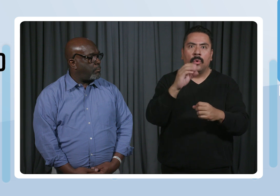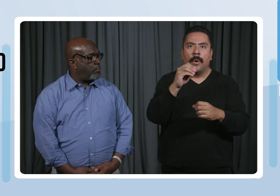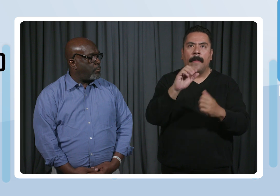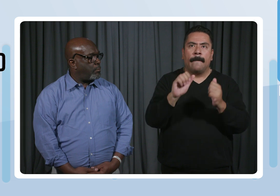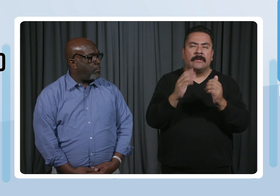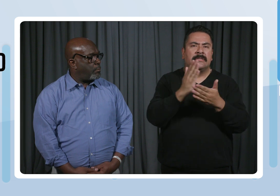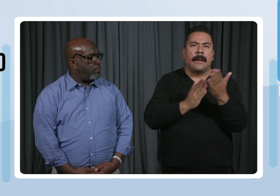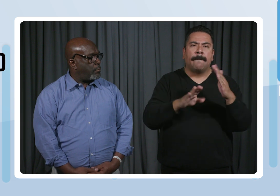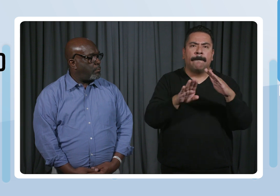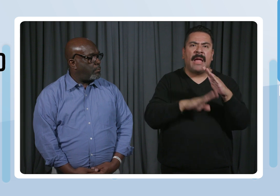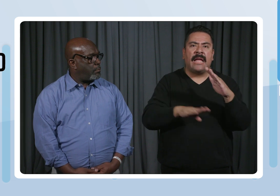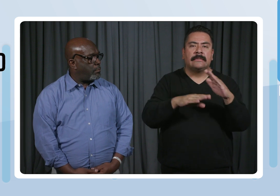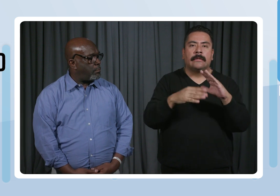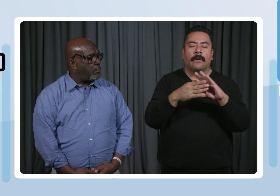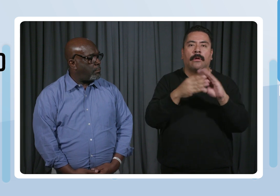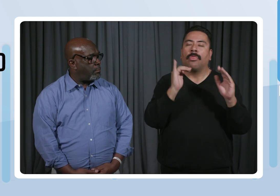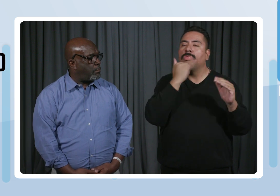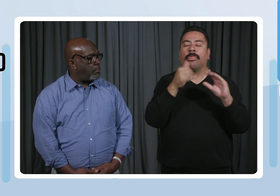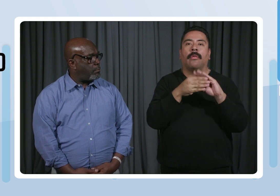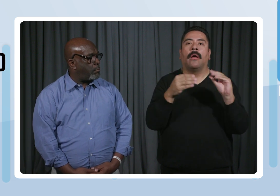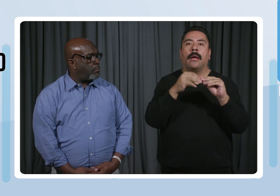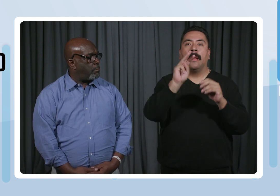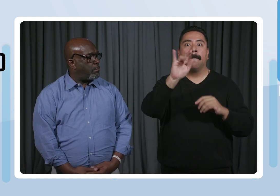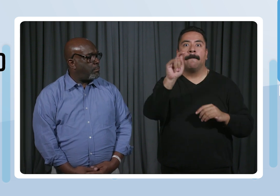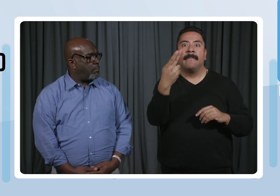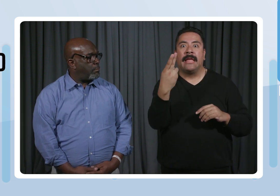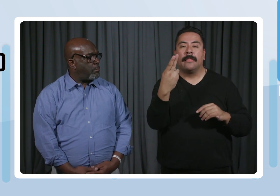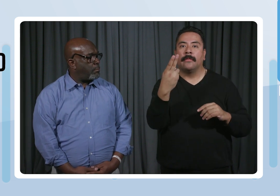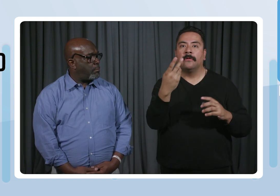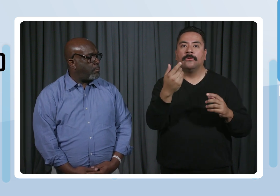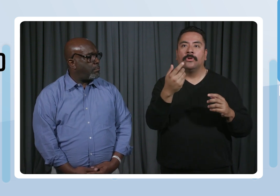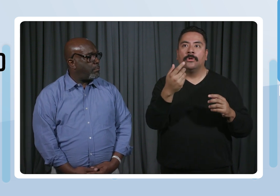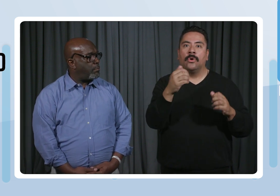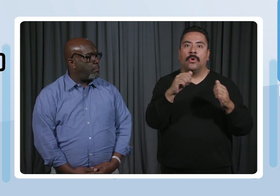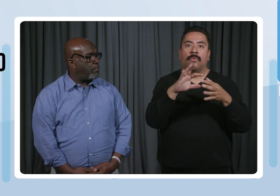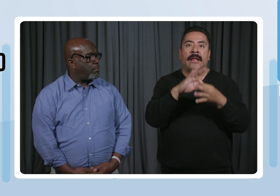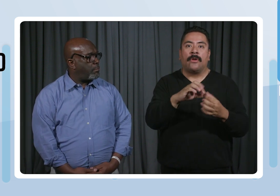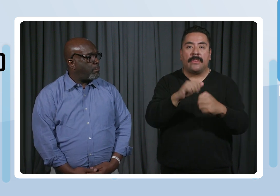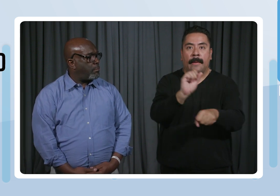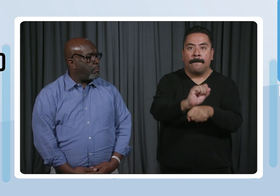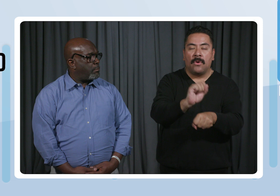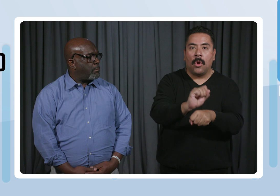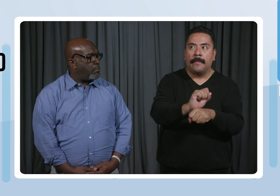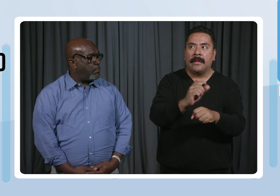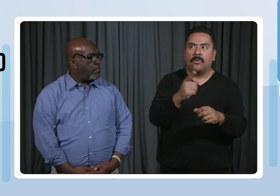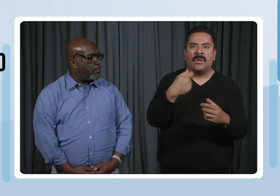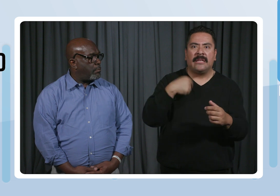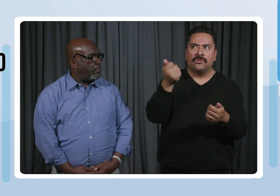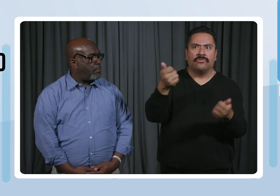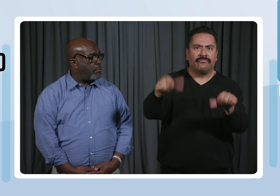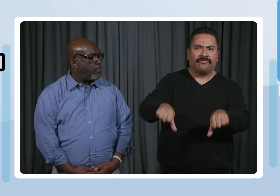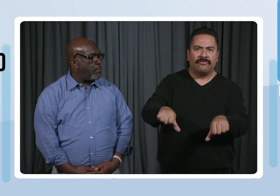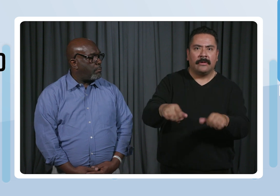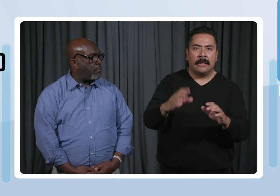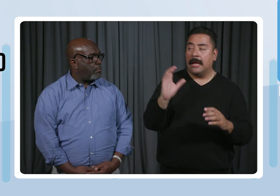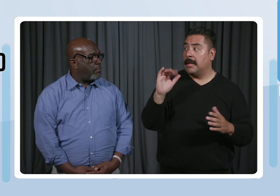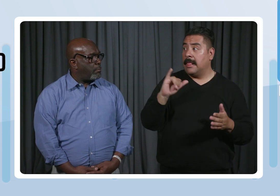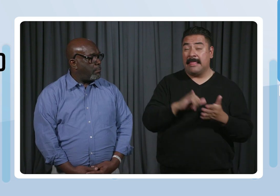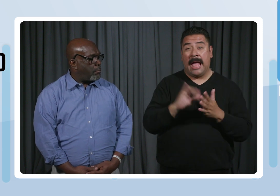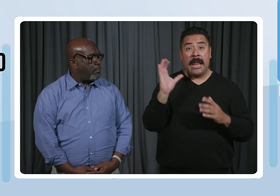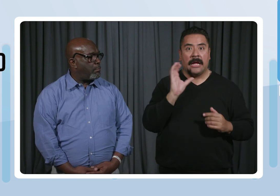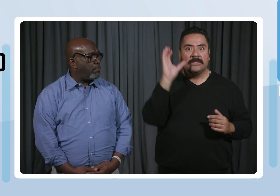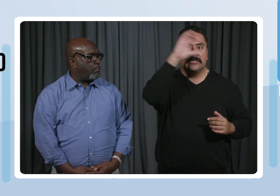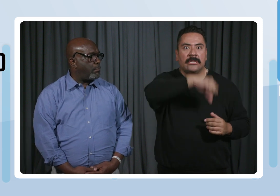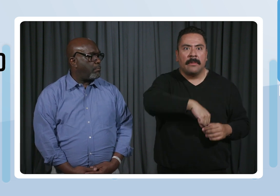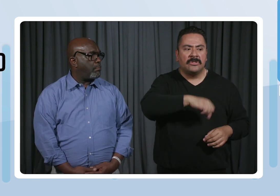most basic myths around disability and employment. The assumption that it will be